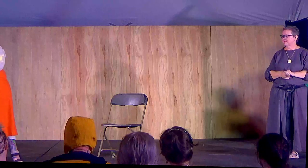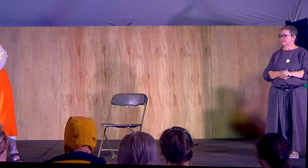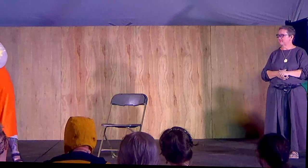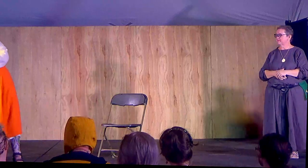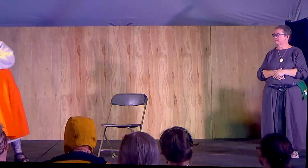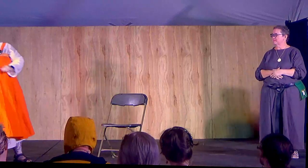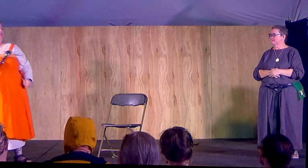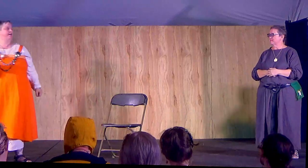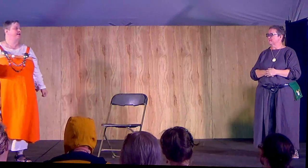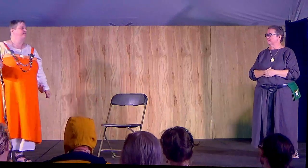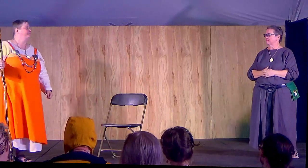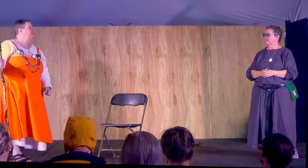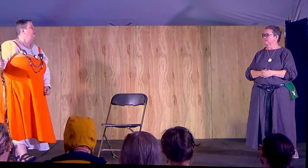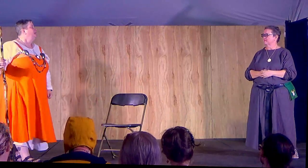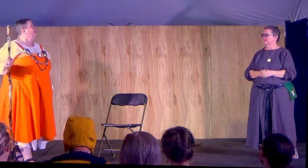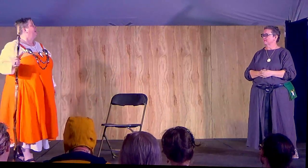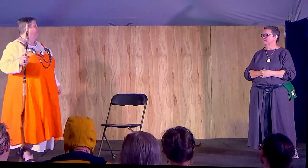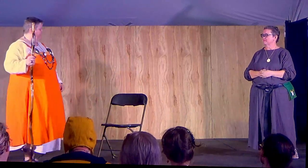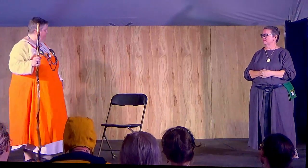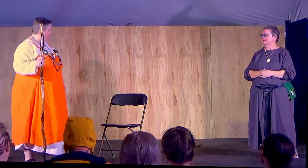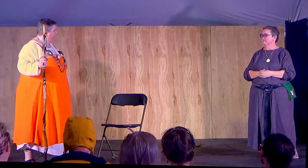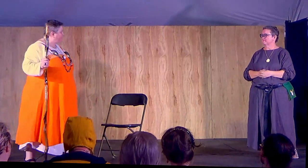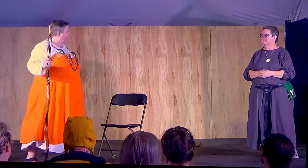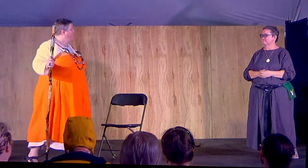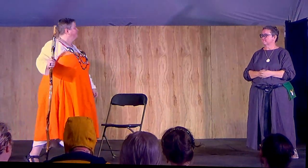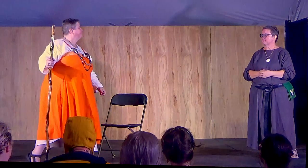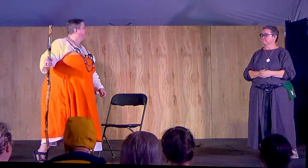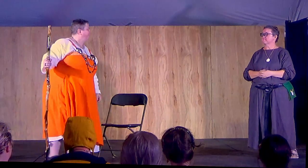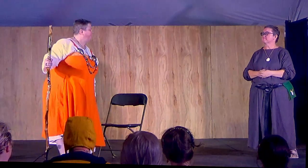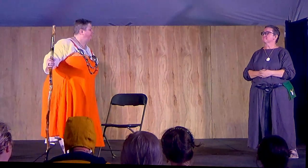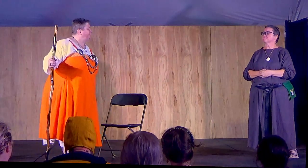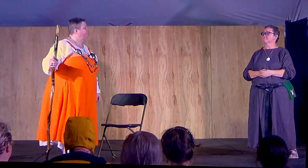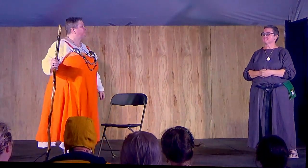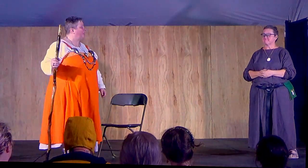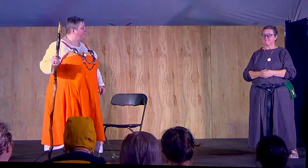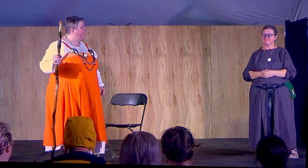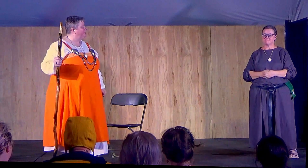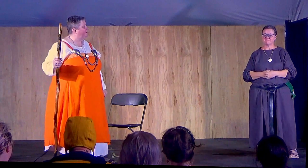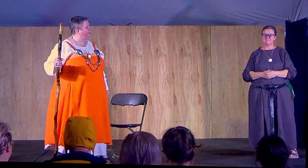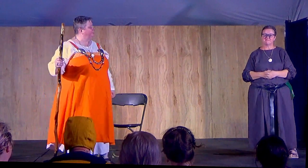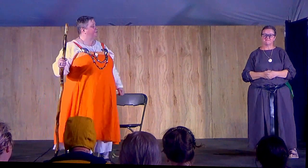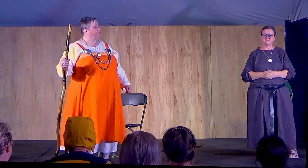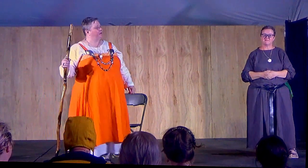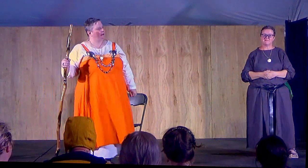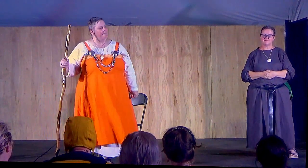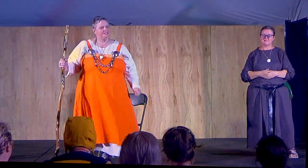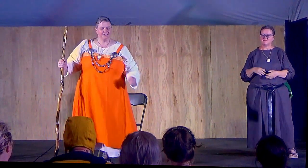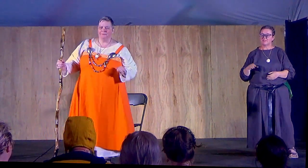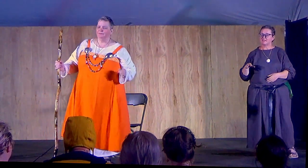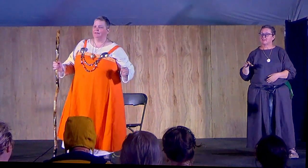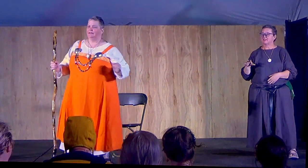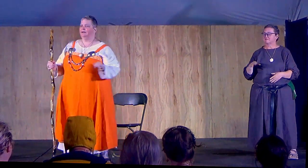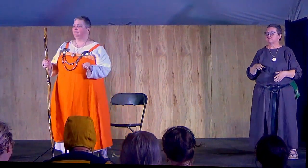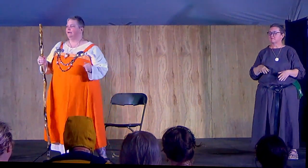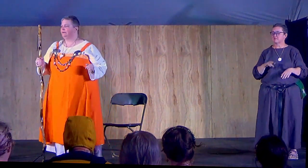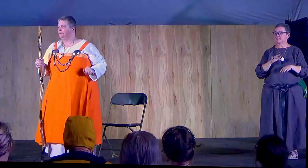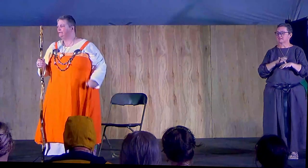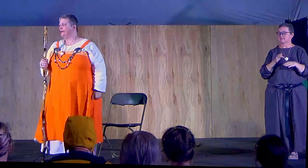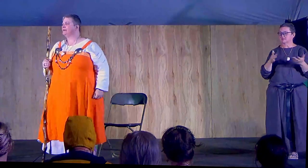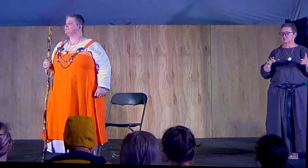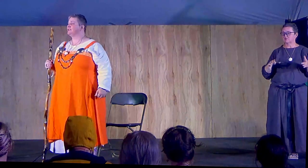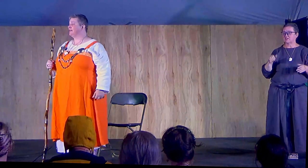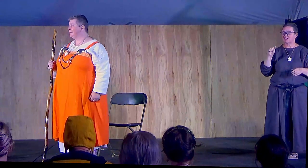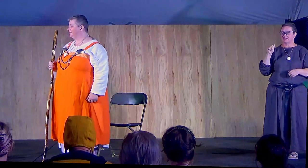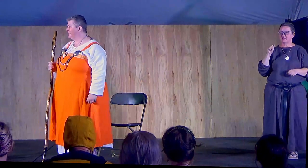I'm gonna close with Atlantian steel. Feel like that's probably the good one. I missed a couple in there. I ran a